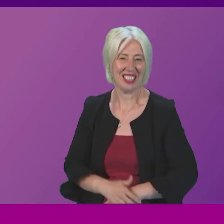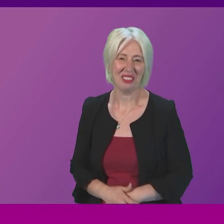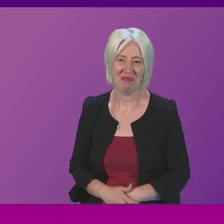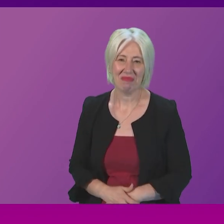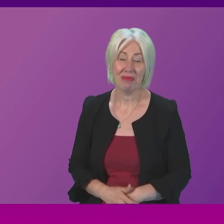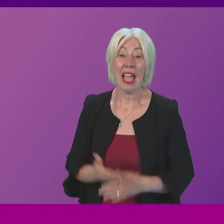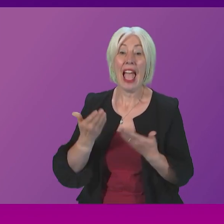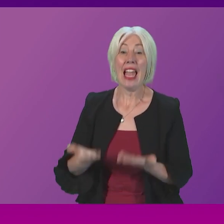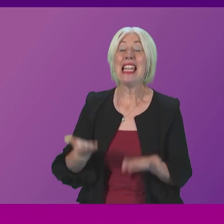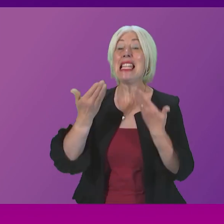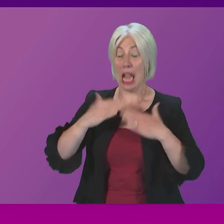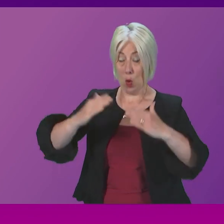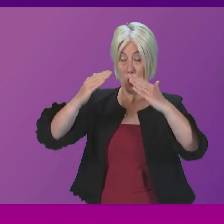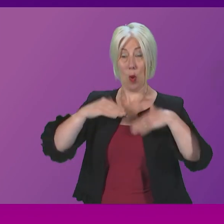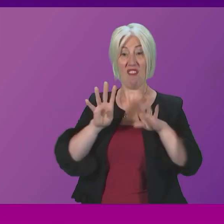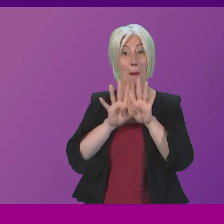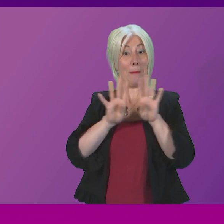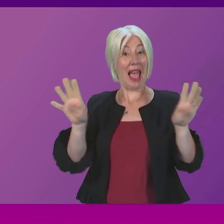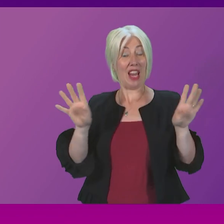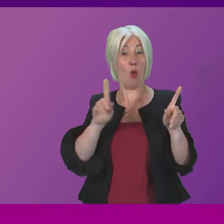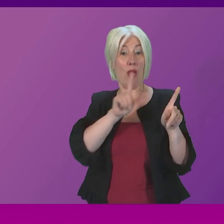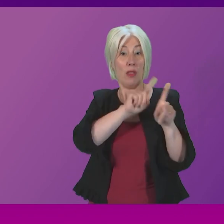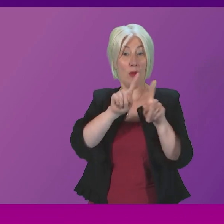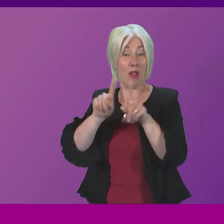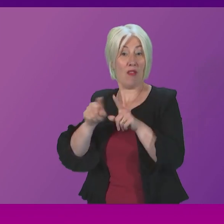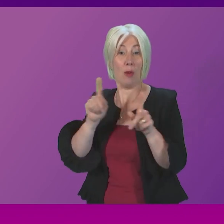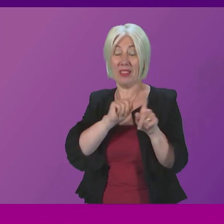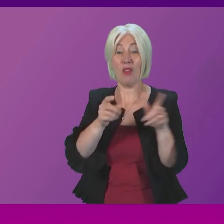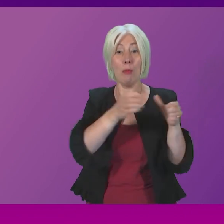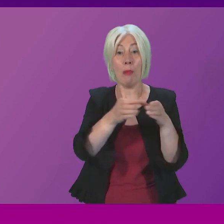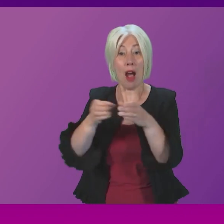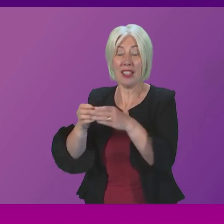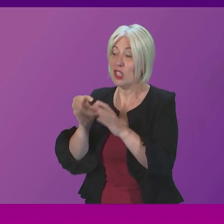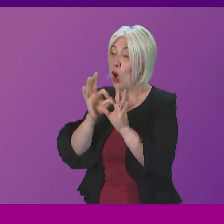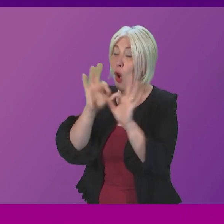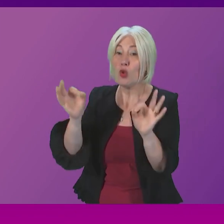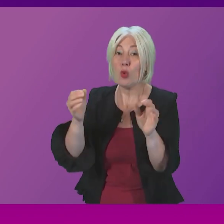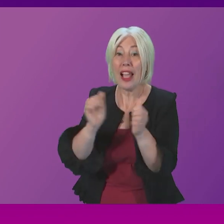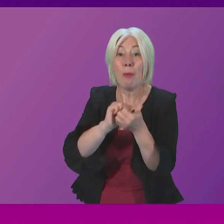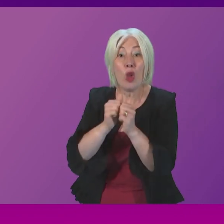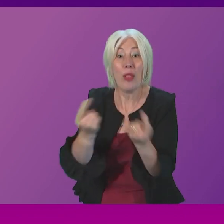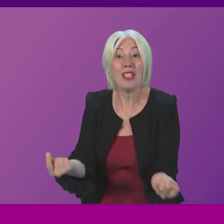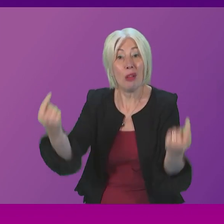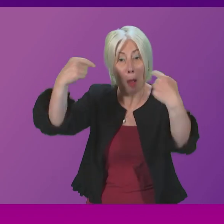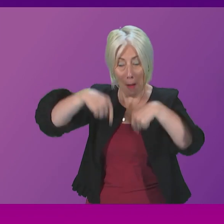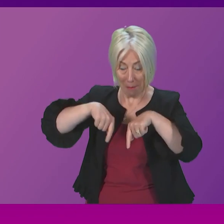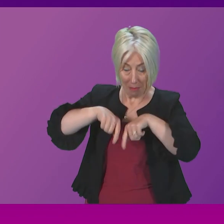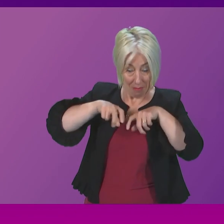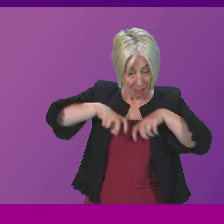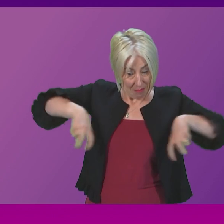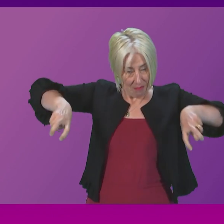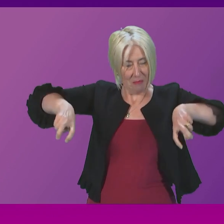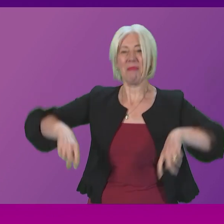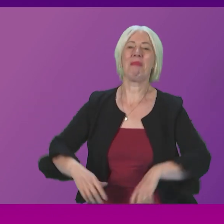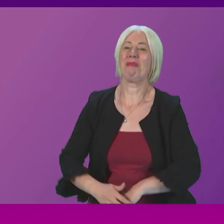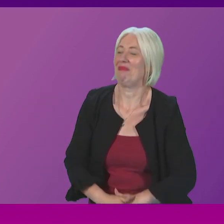a cross-party panel discussion, and I would invite colleagues to join me in the well of the chamber. Thank you.